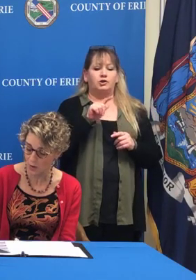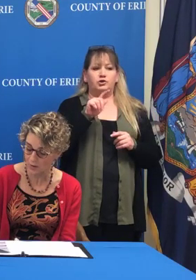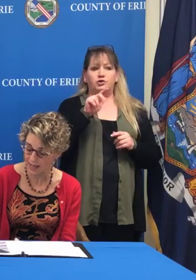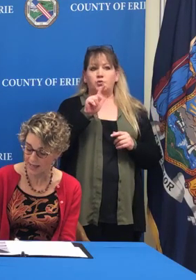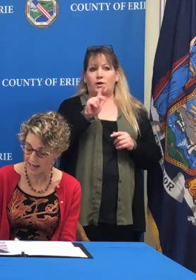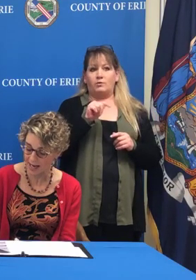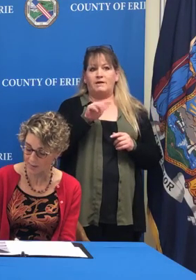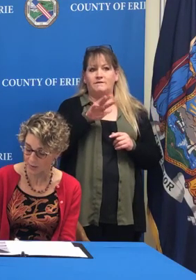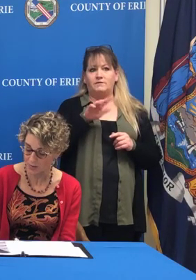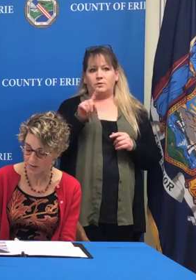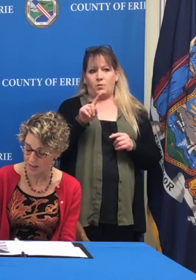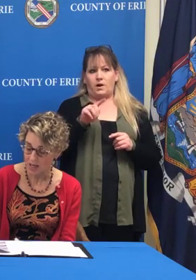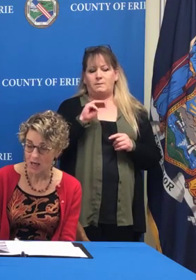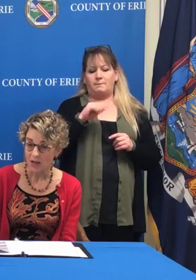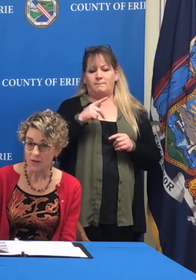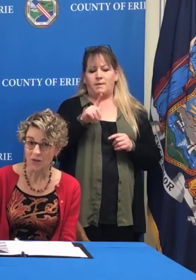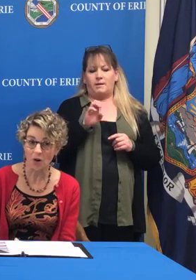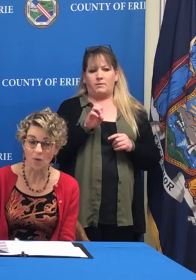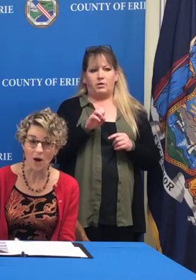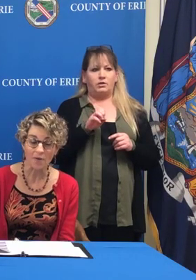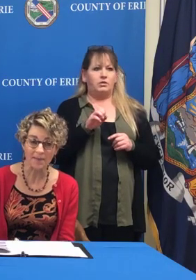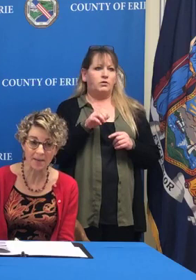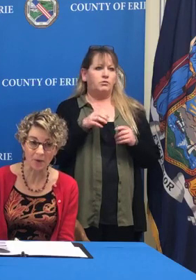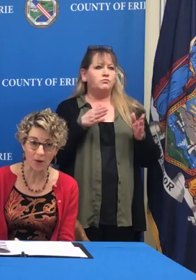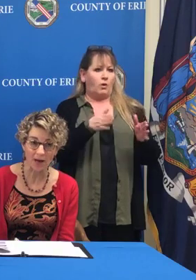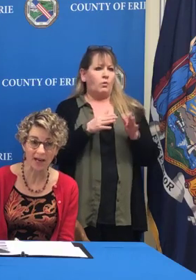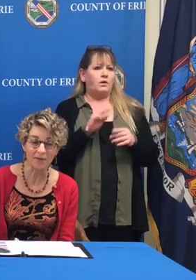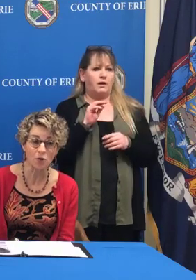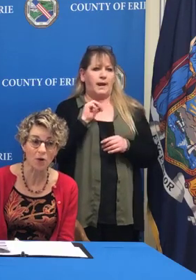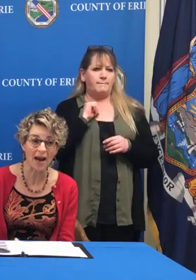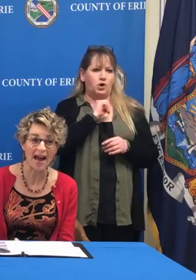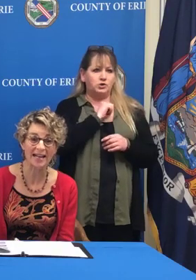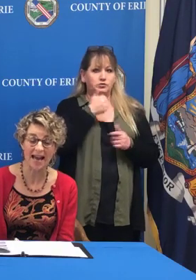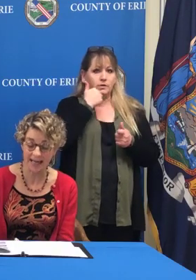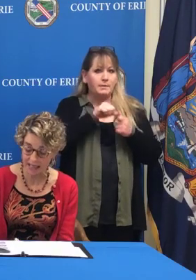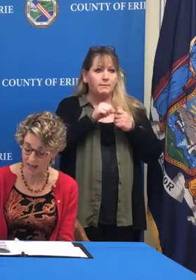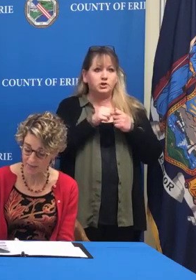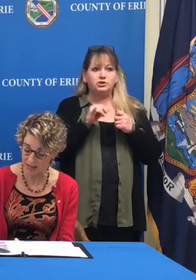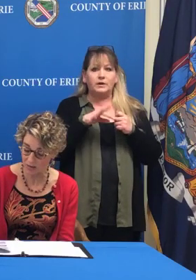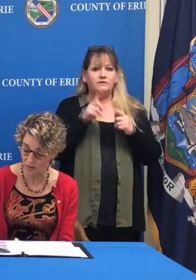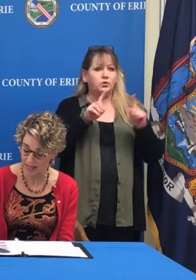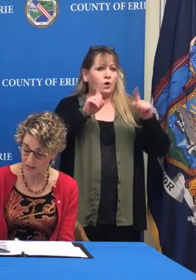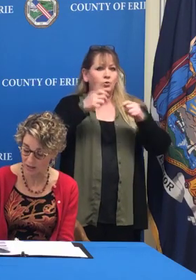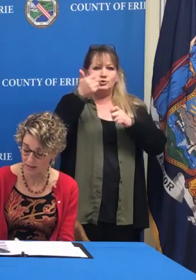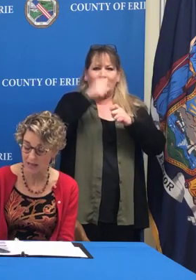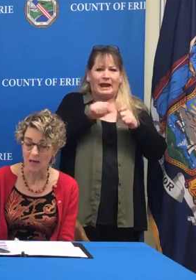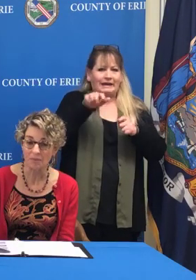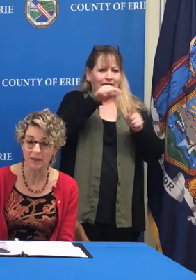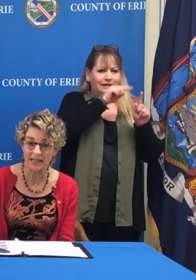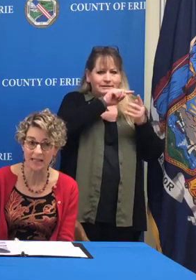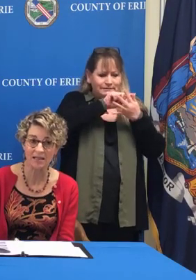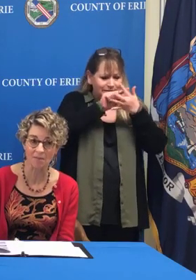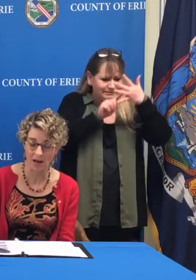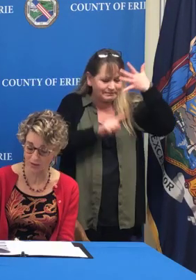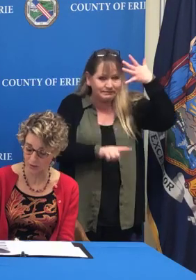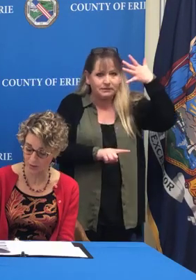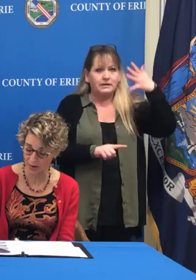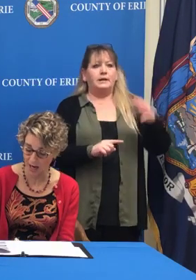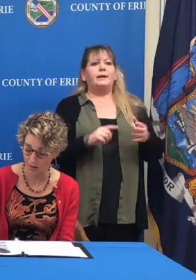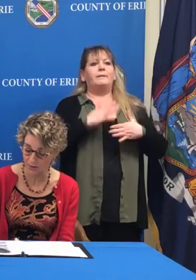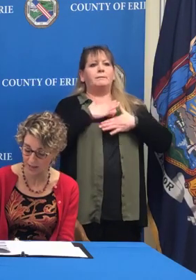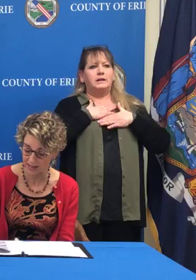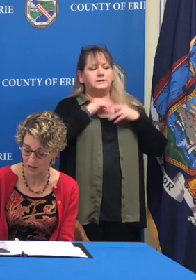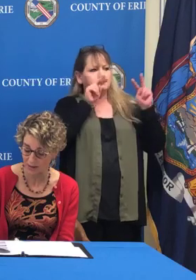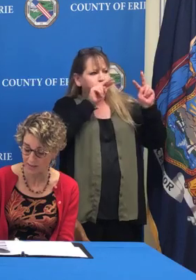Maple Road in Amherst. So remember, if you were at any of these locations, please monitor